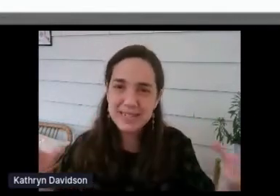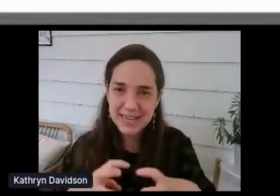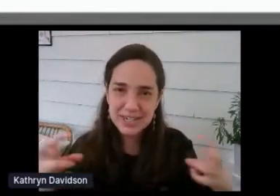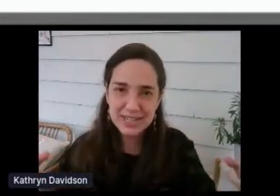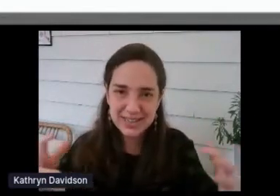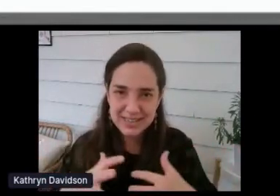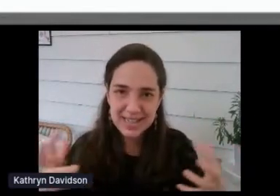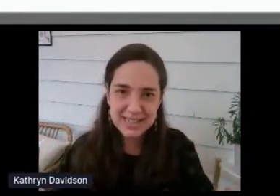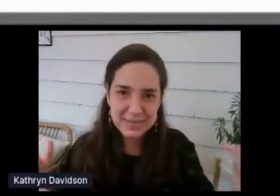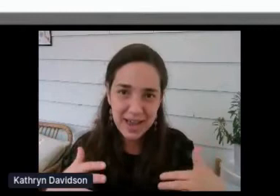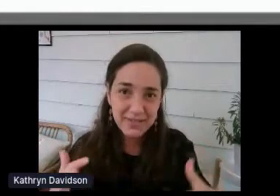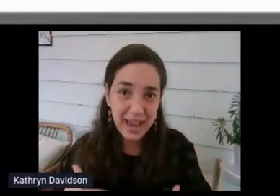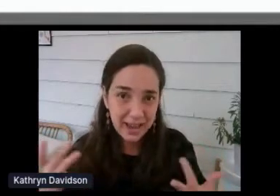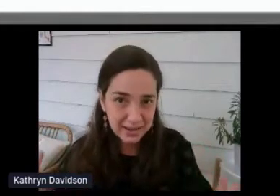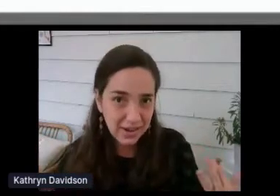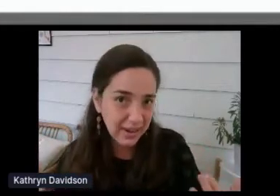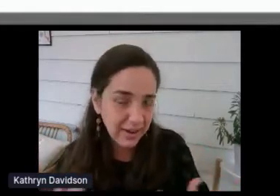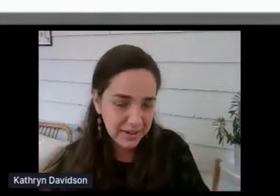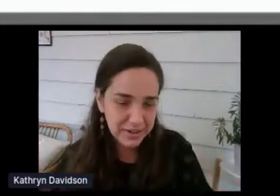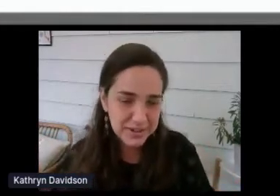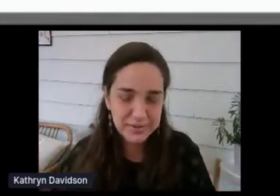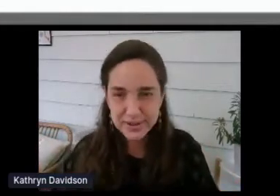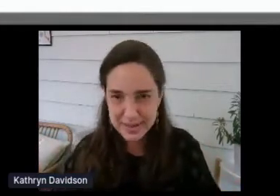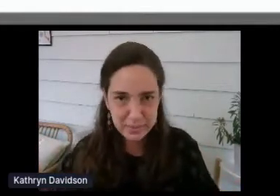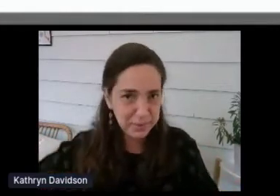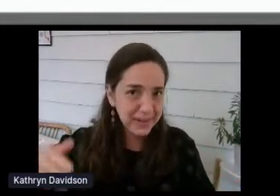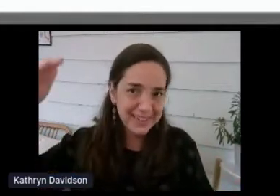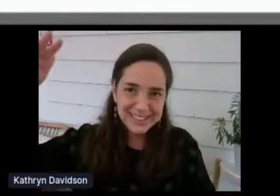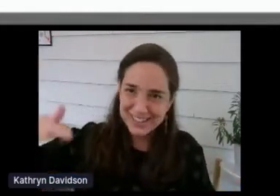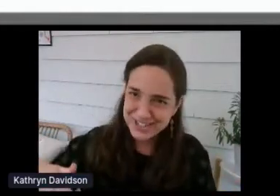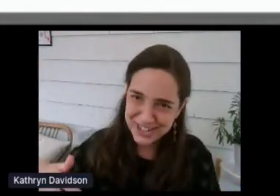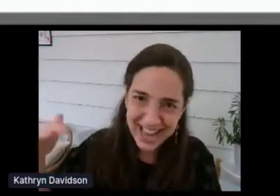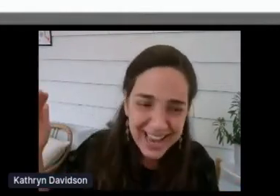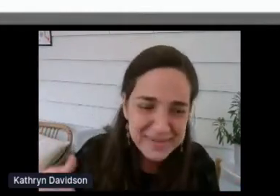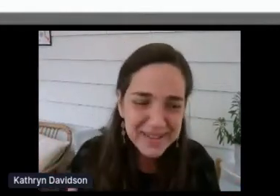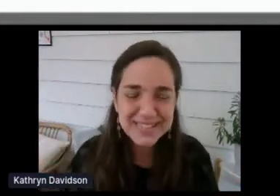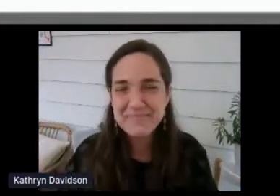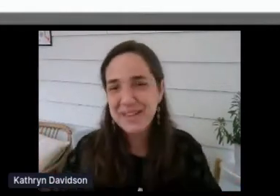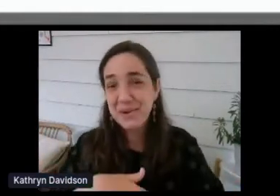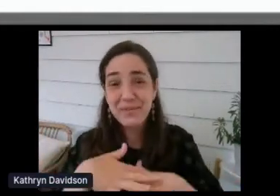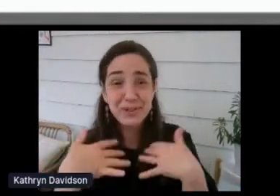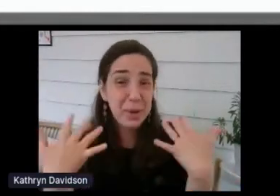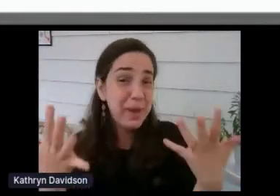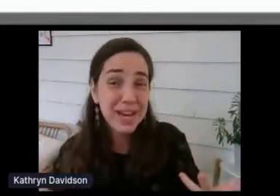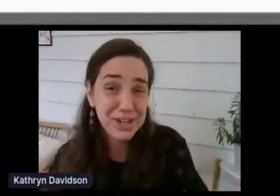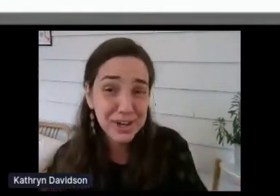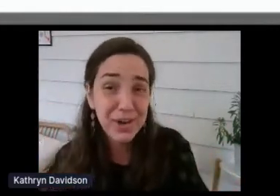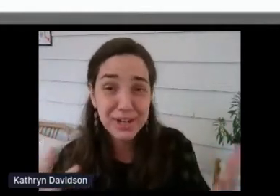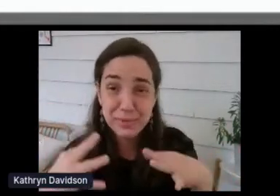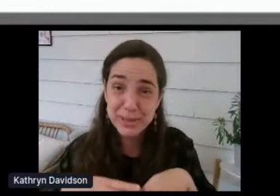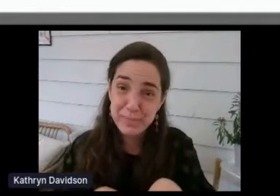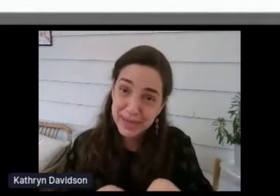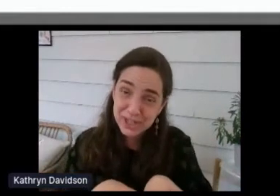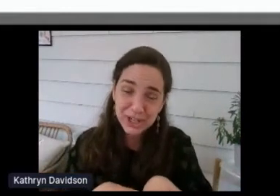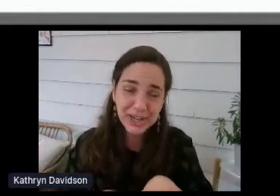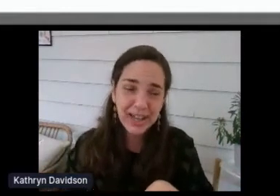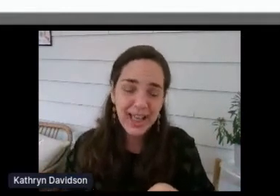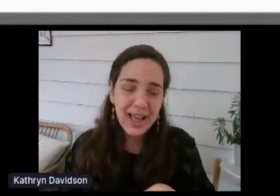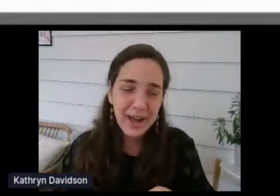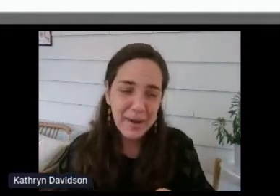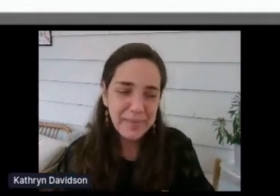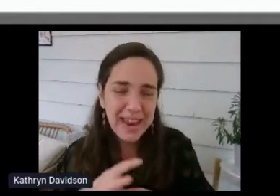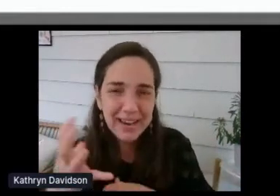have representations that seem to have an analog character. So for example, gesturing height about something, or if I draw a picture, how I interpret the